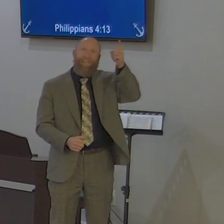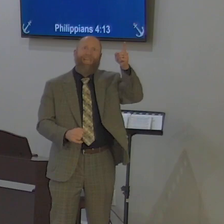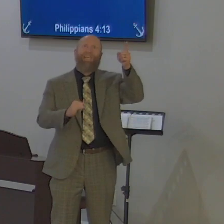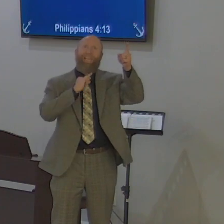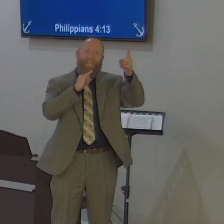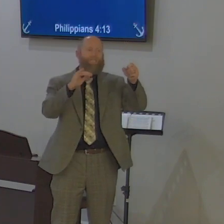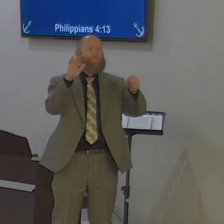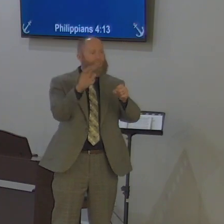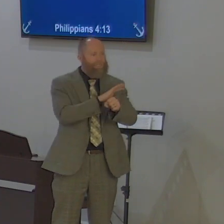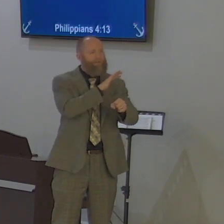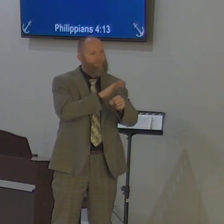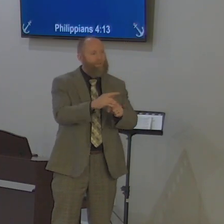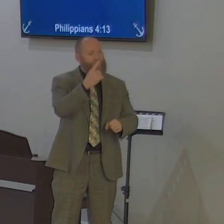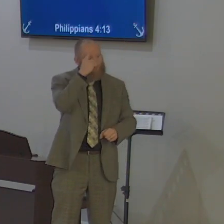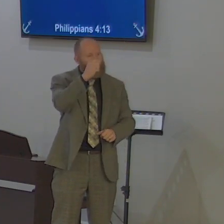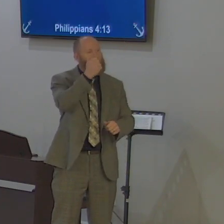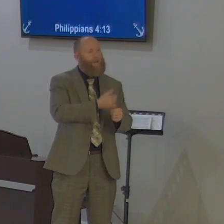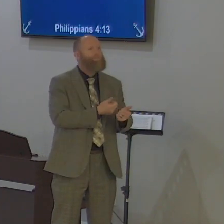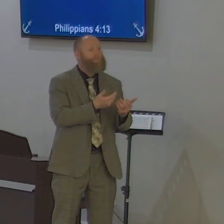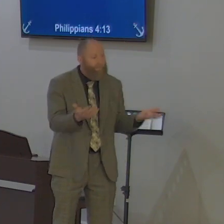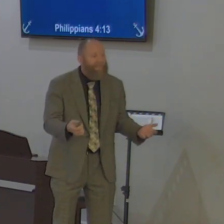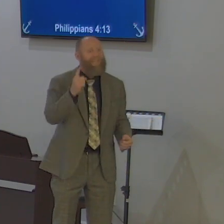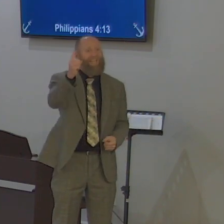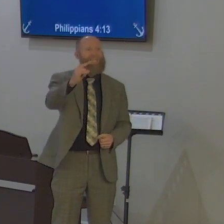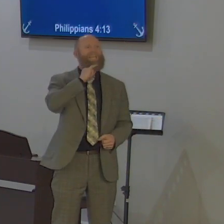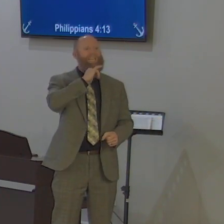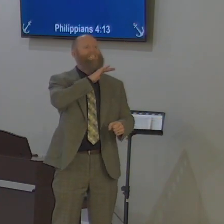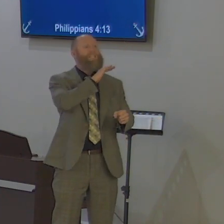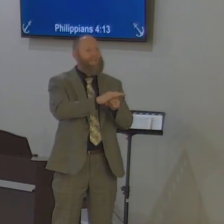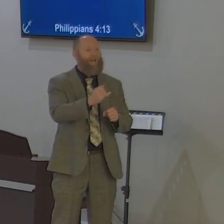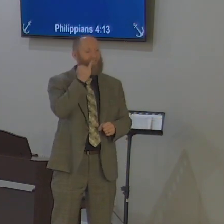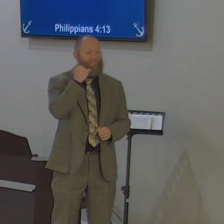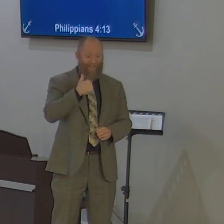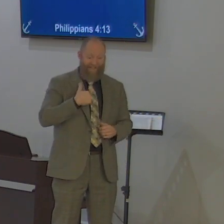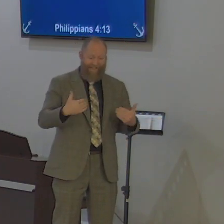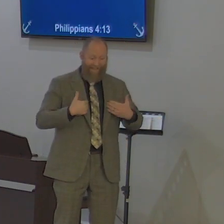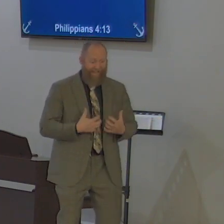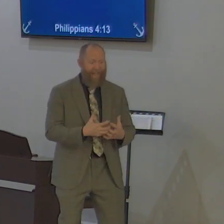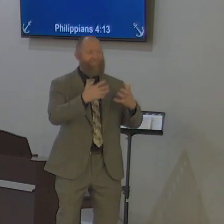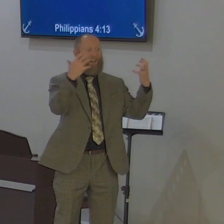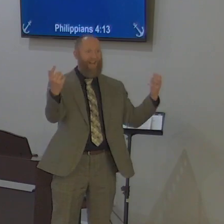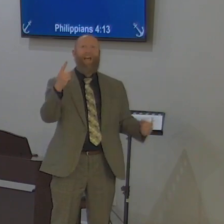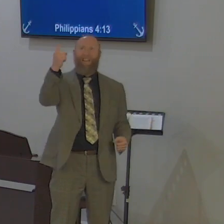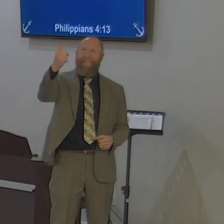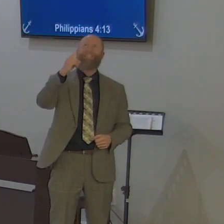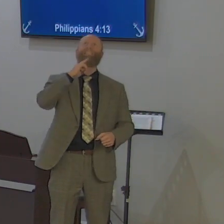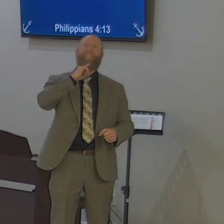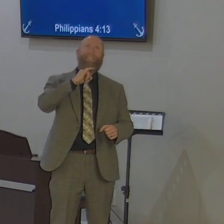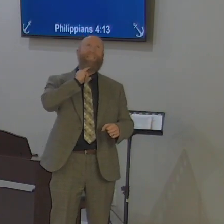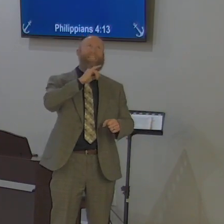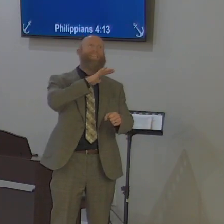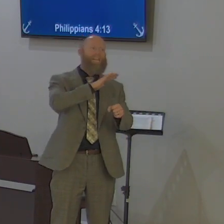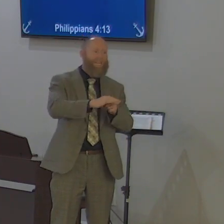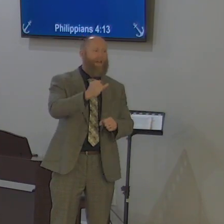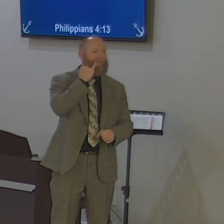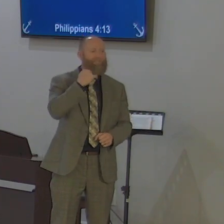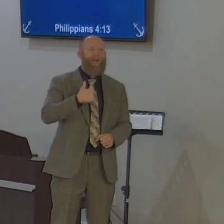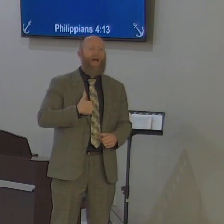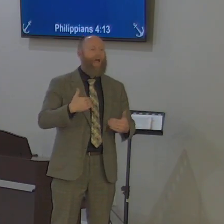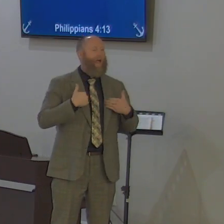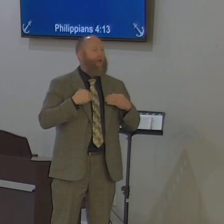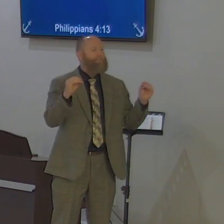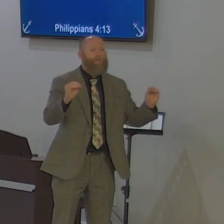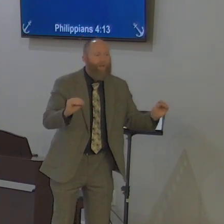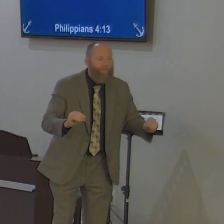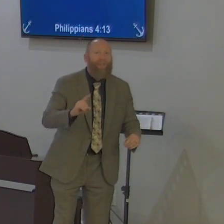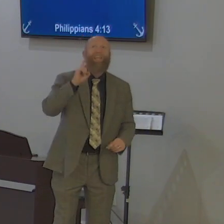things. He's enough when you have a lot. He's enough when you have nothing. He's enough when you're in poor health. He's enough when you're in good health. He's enough